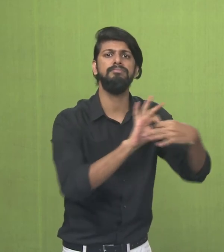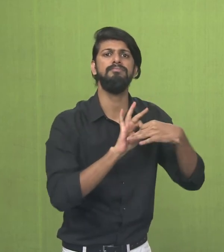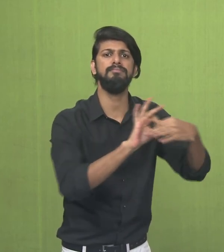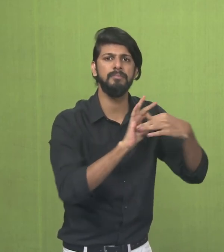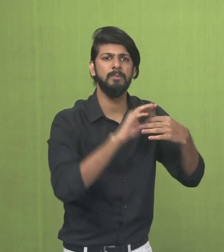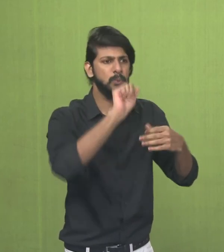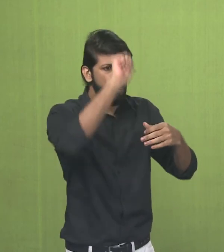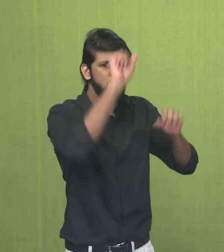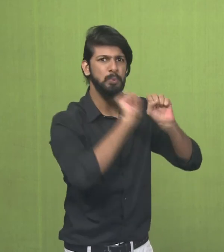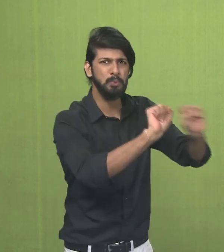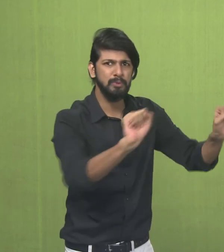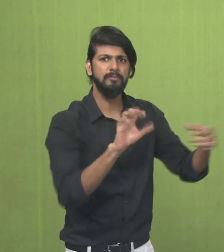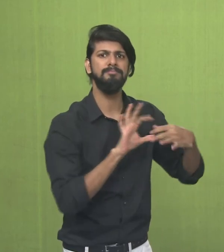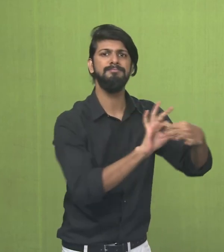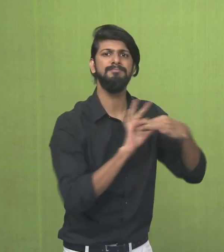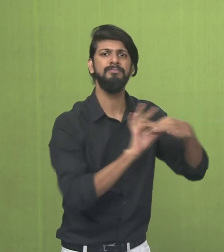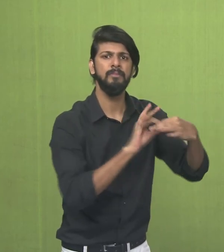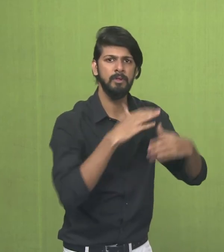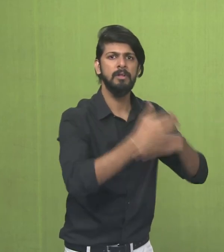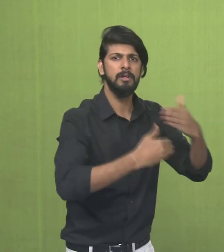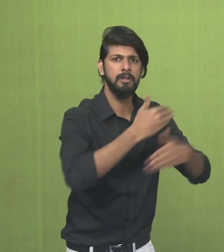This was the beginning of the East India Company's takeover.